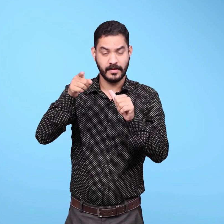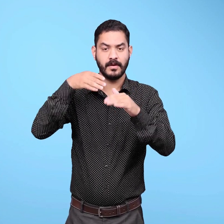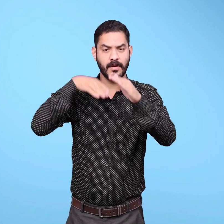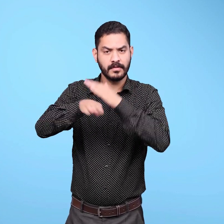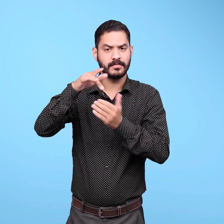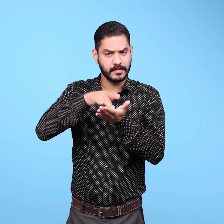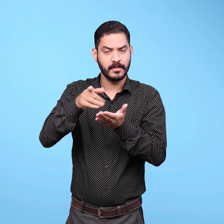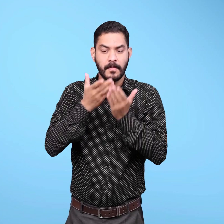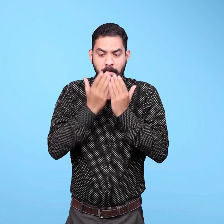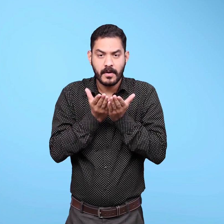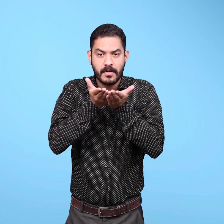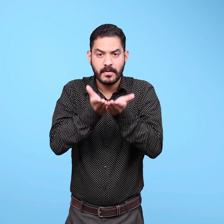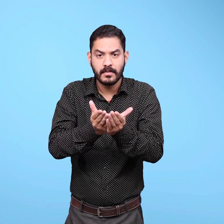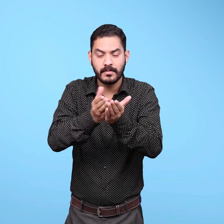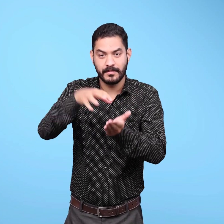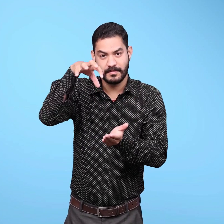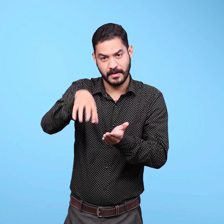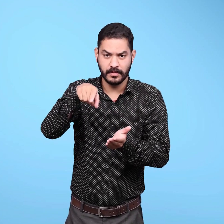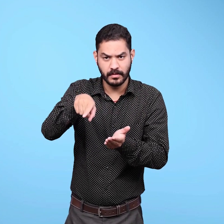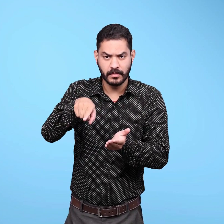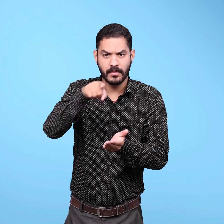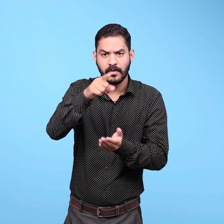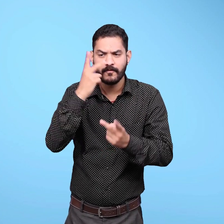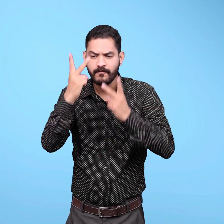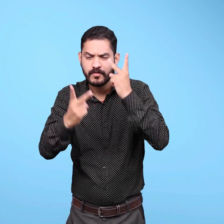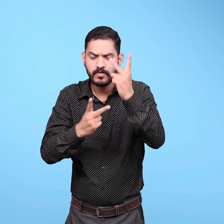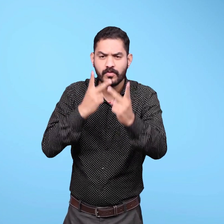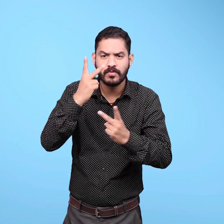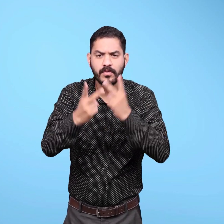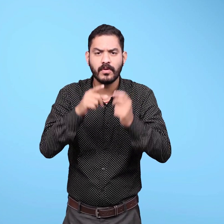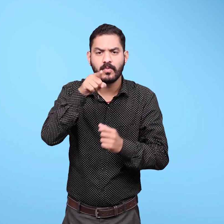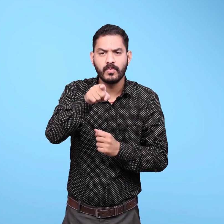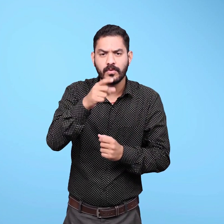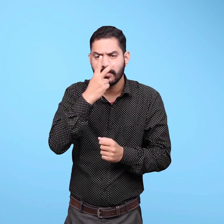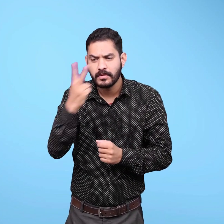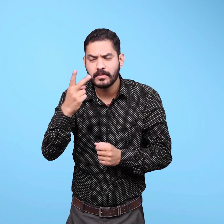and are visiting the port. Describe what you would see there.